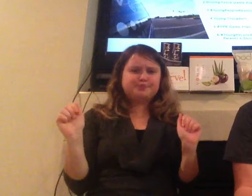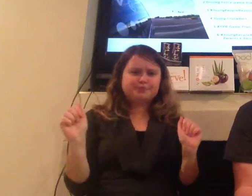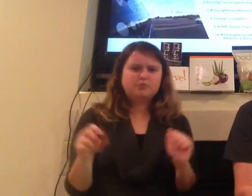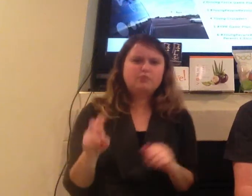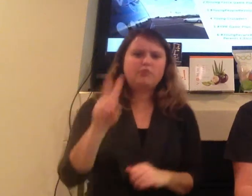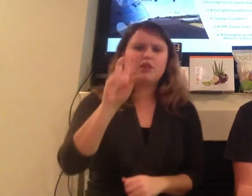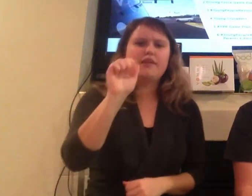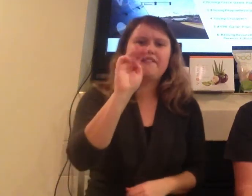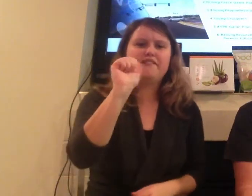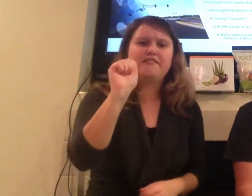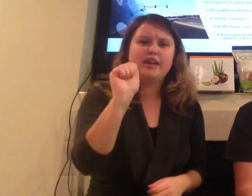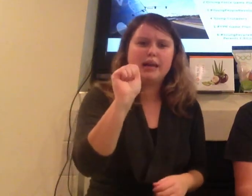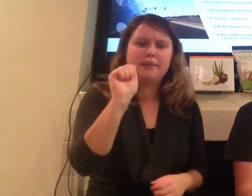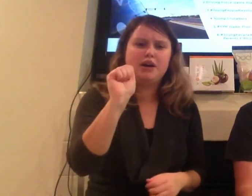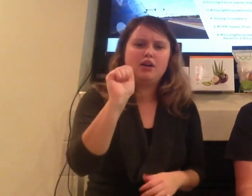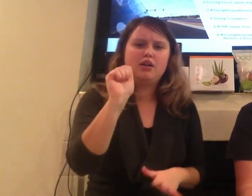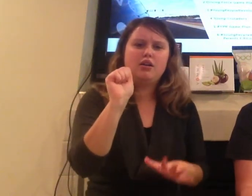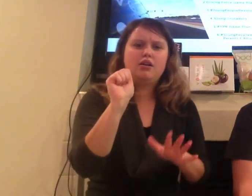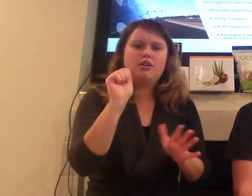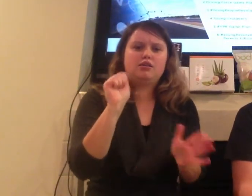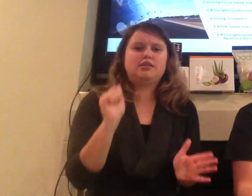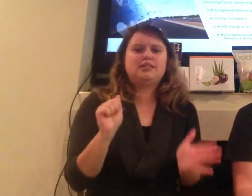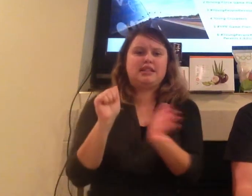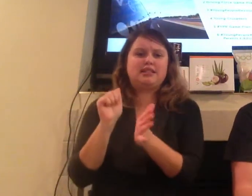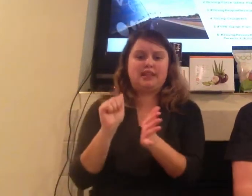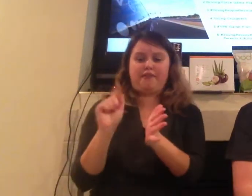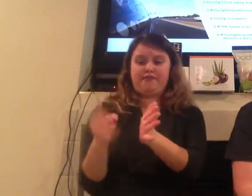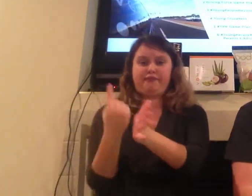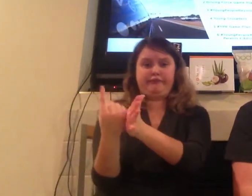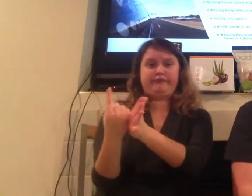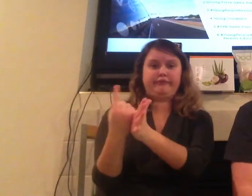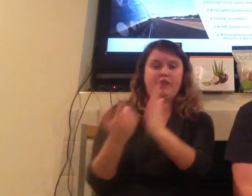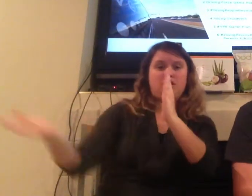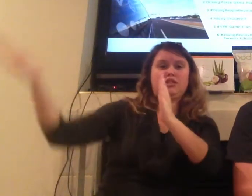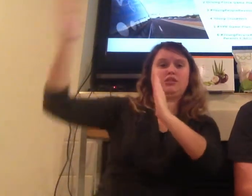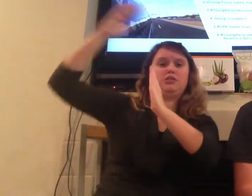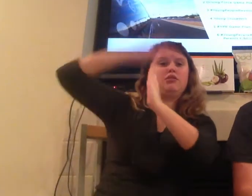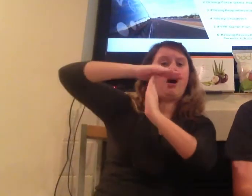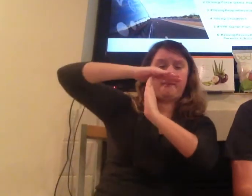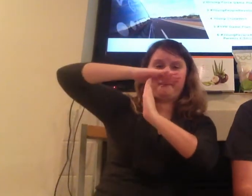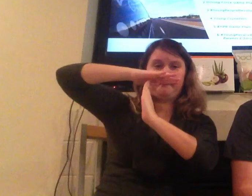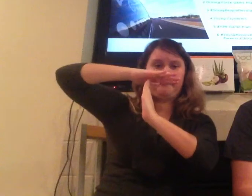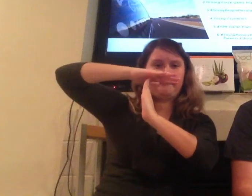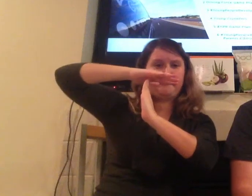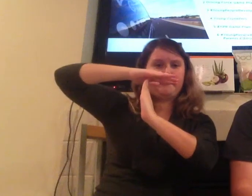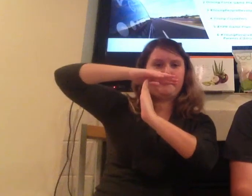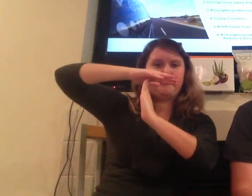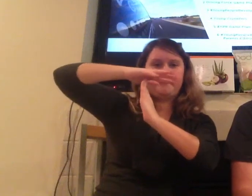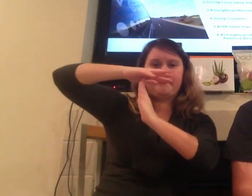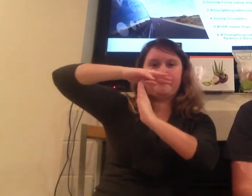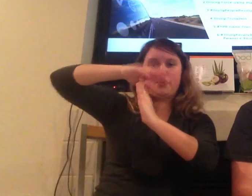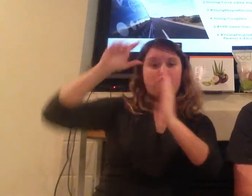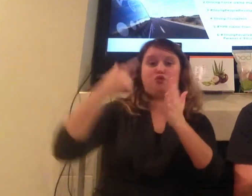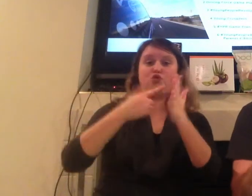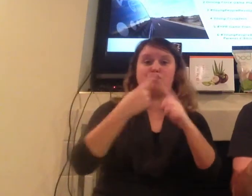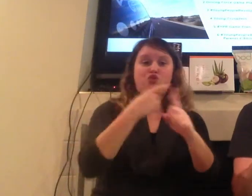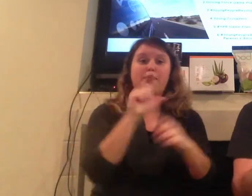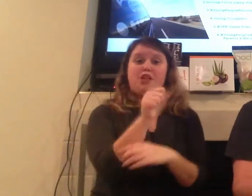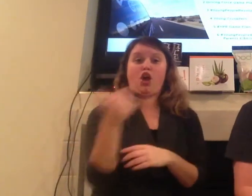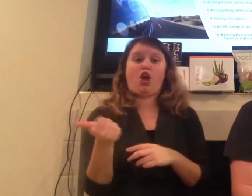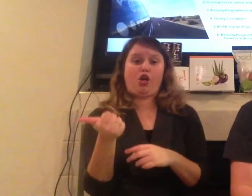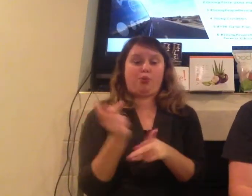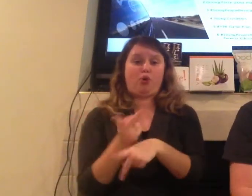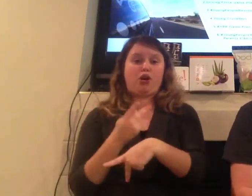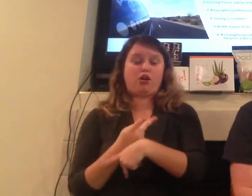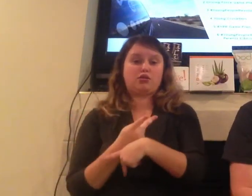Vemma set itself aside head and shoulders above any of the other supplements. They've been tested not once but twice